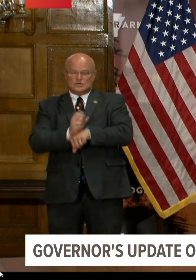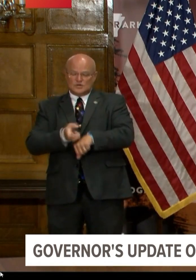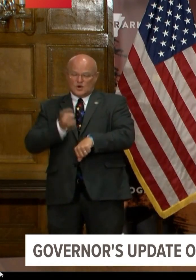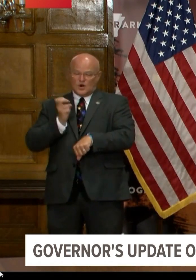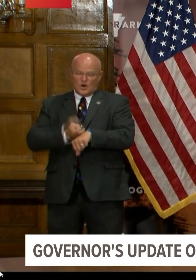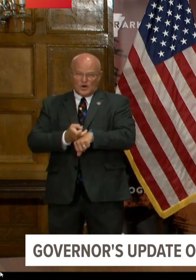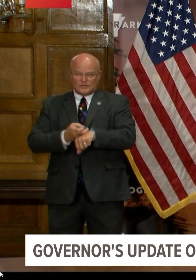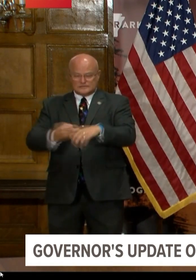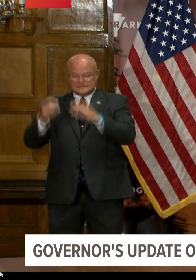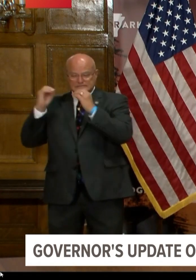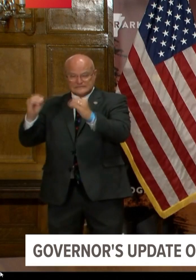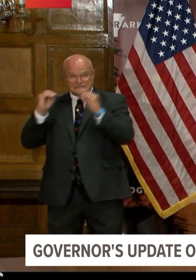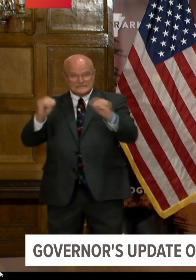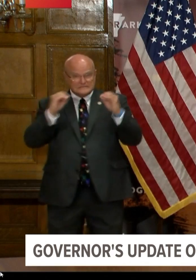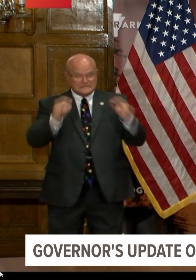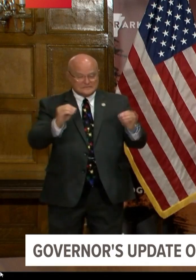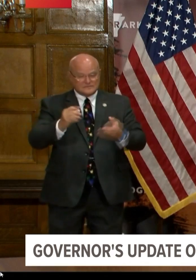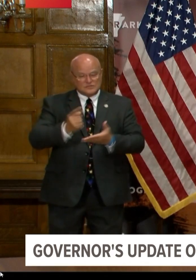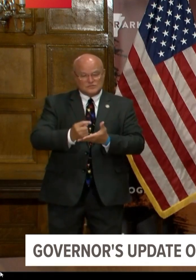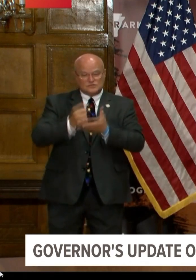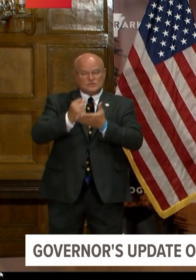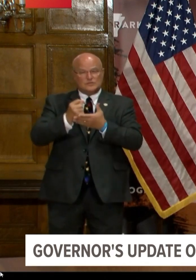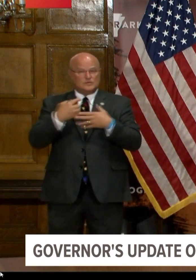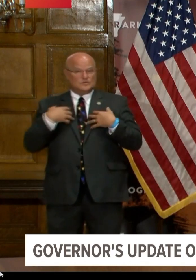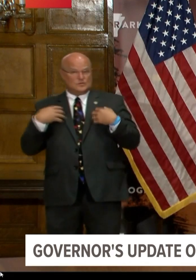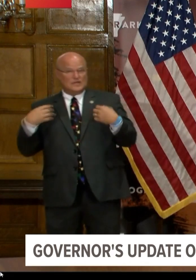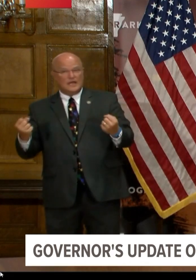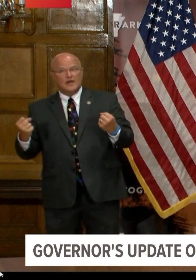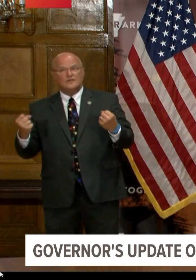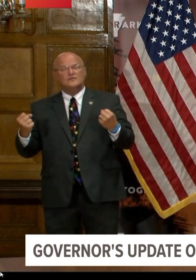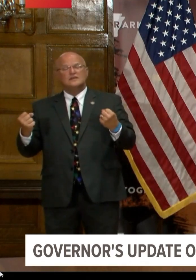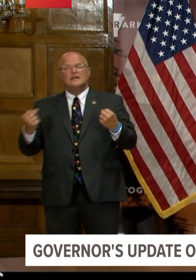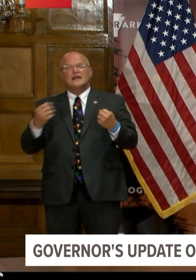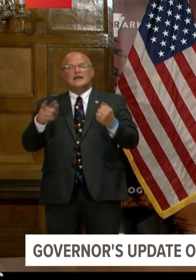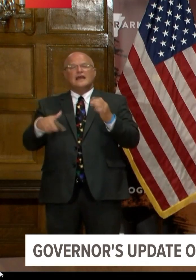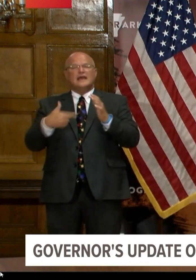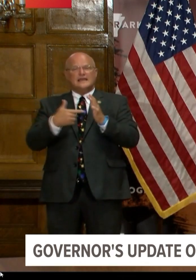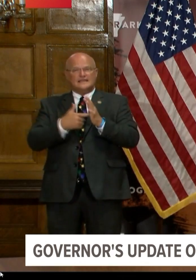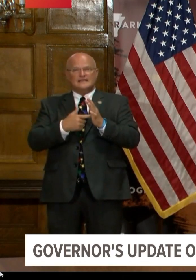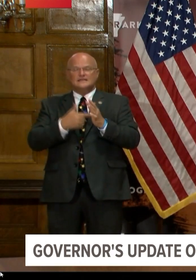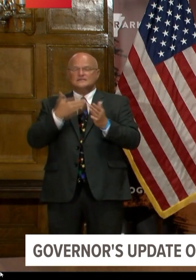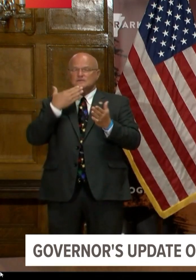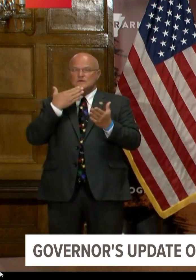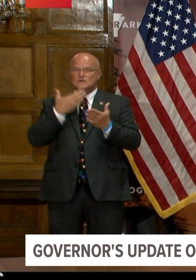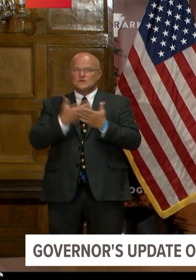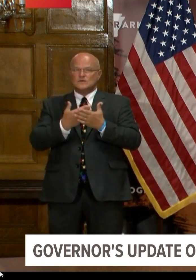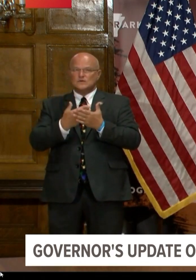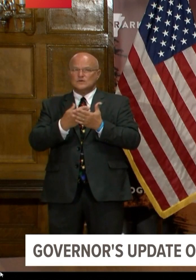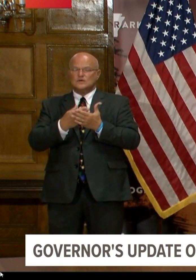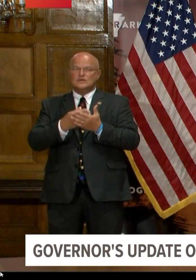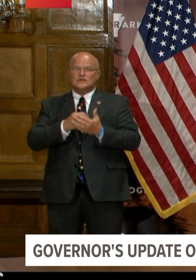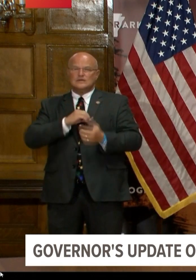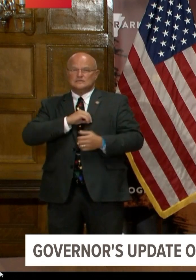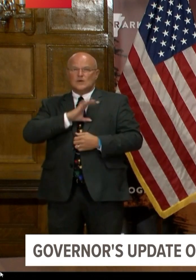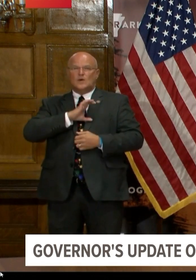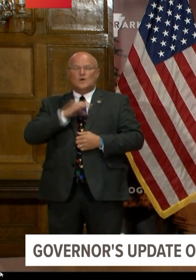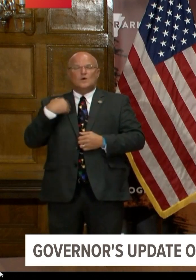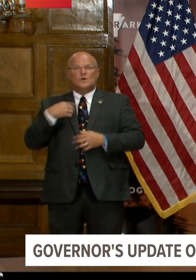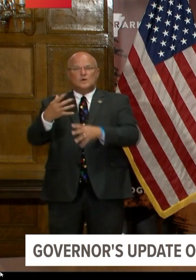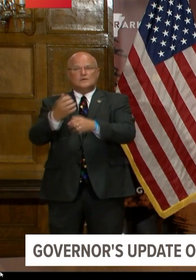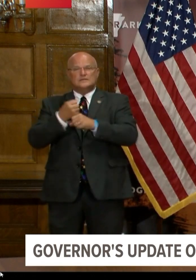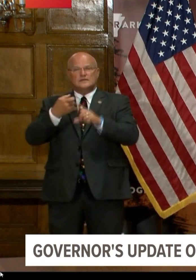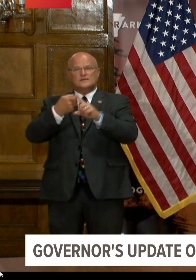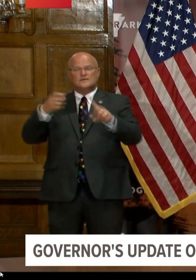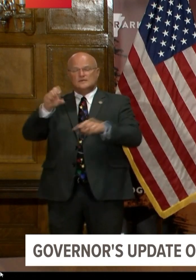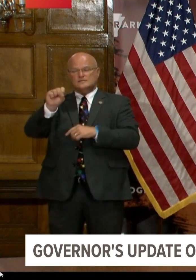on education, on treatment, on recovery, and this will be a very good boost that we have received from